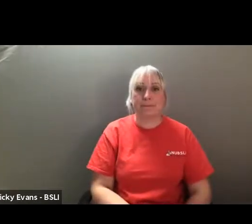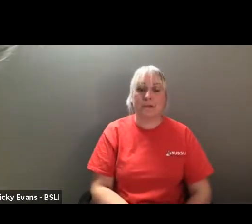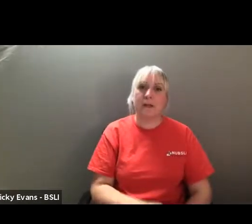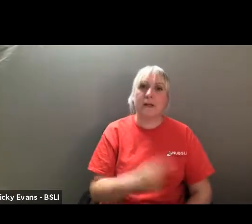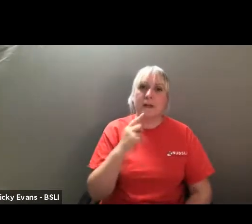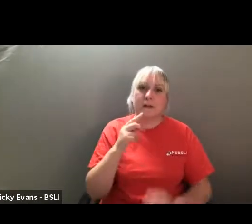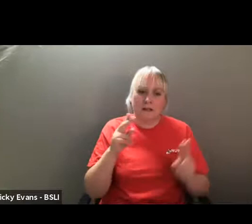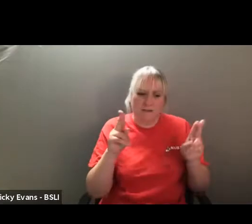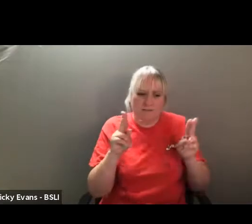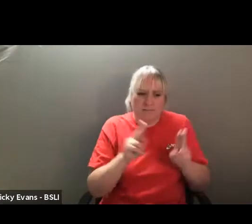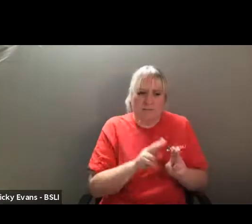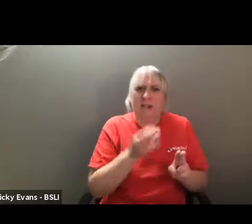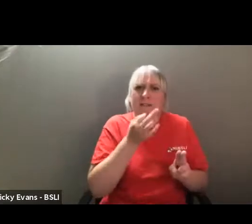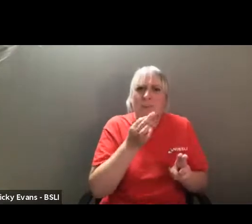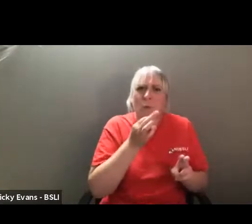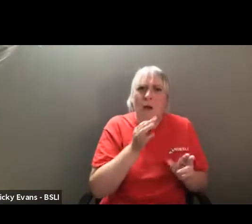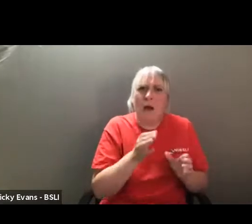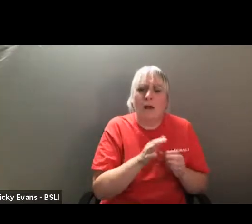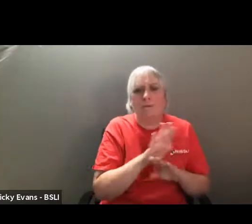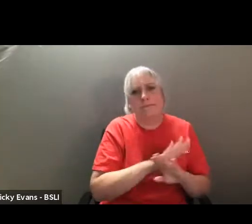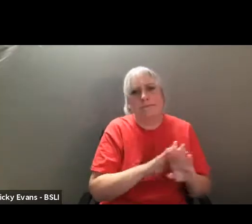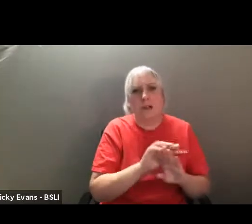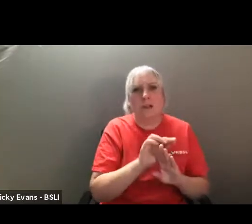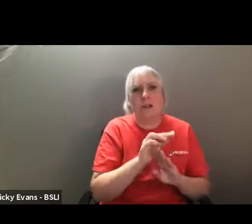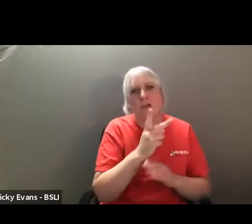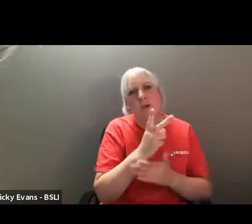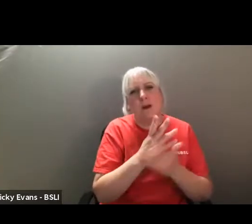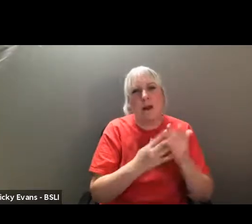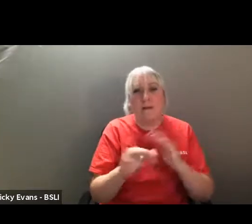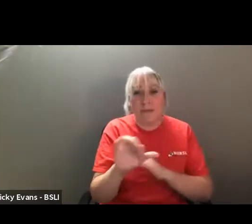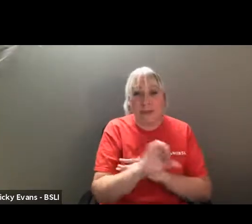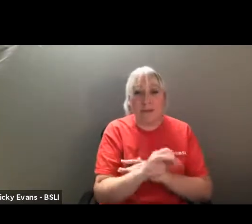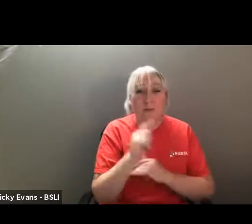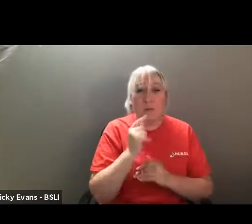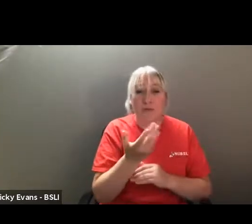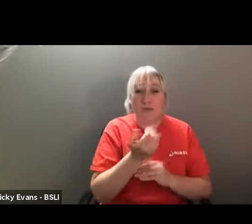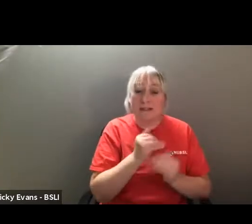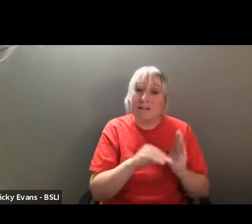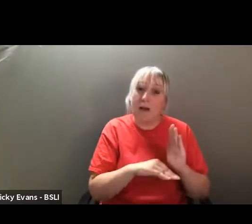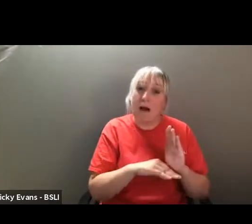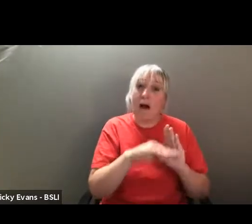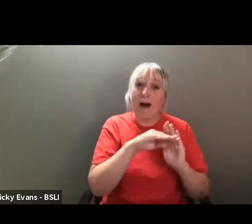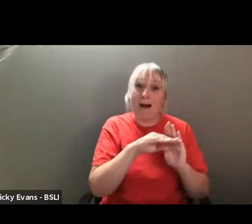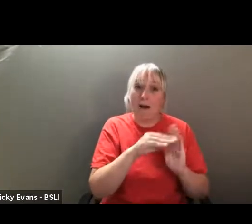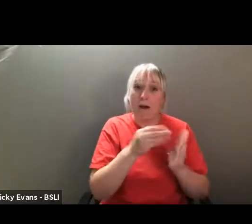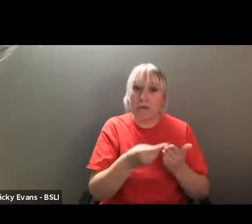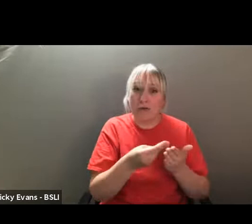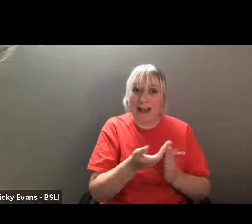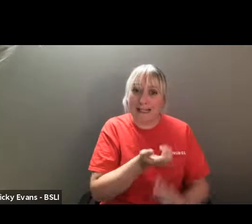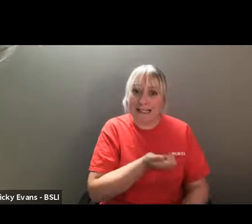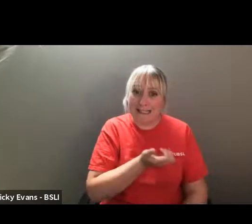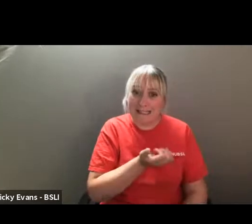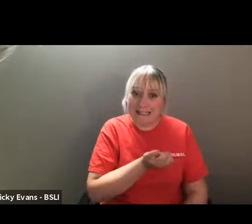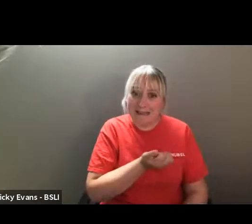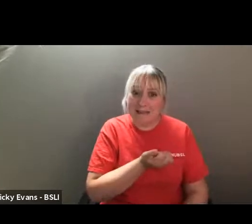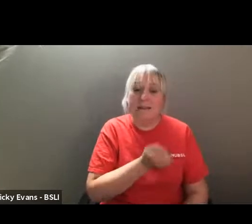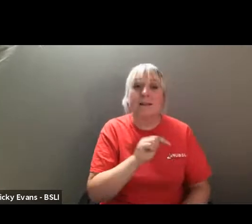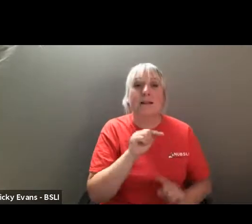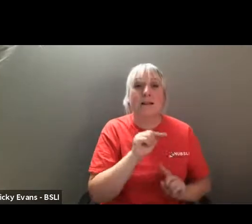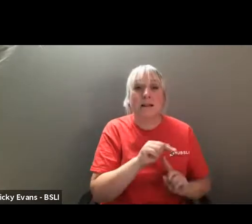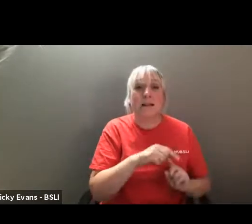about 2,500, would get a higher rate. And in those households, the rate coming in would